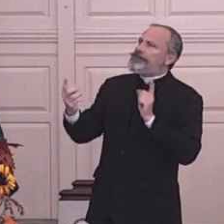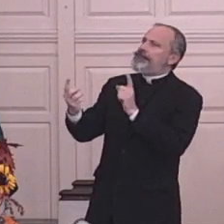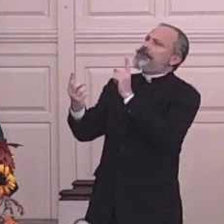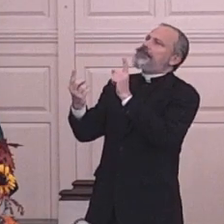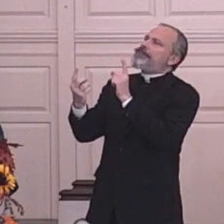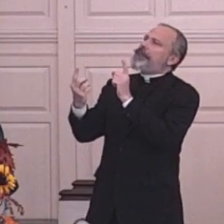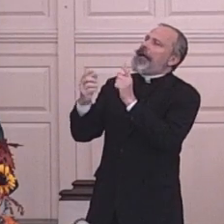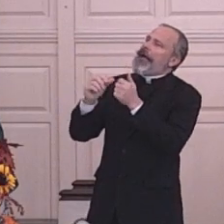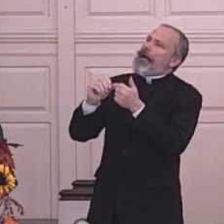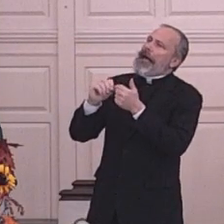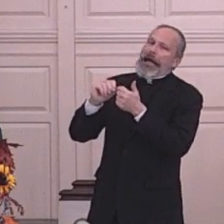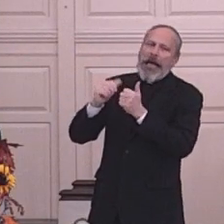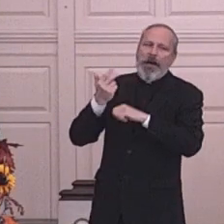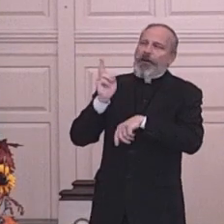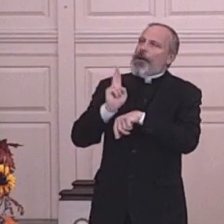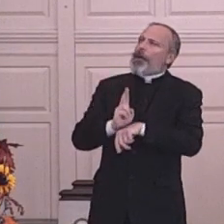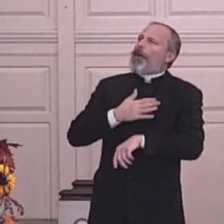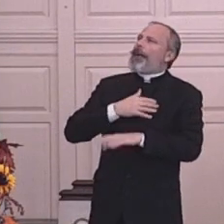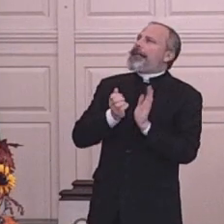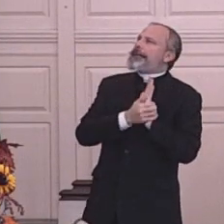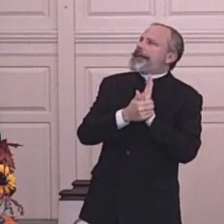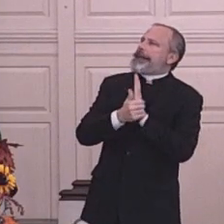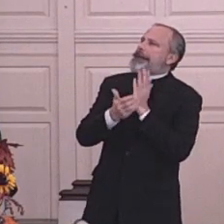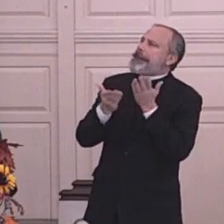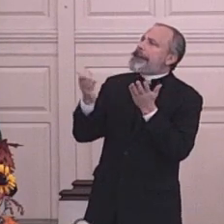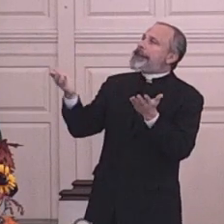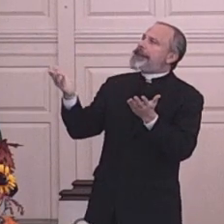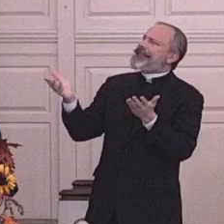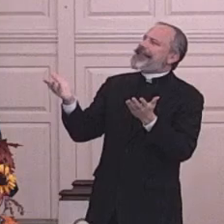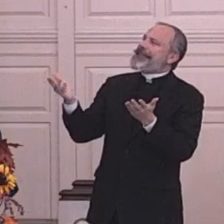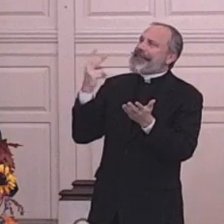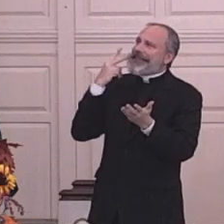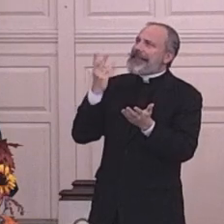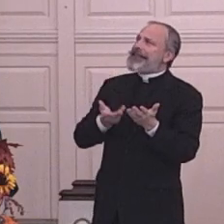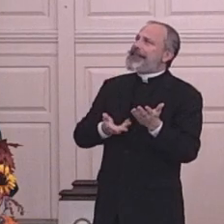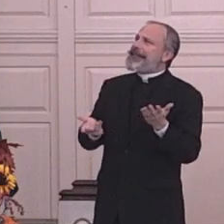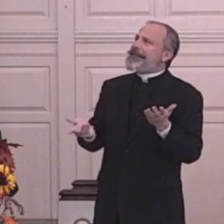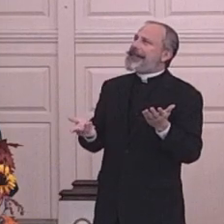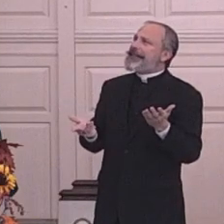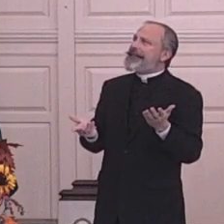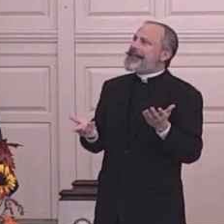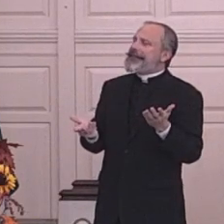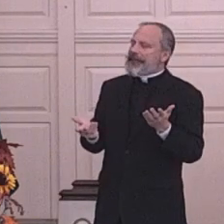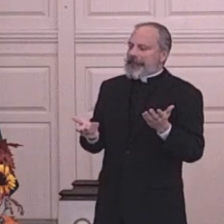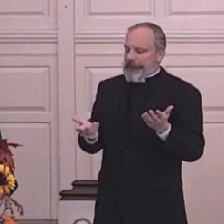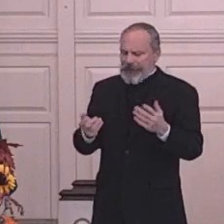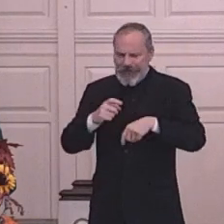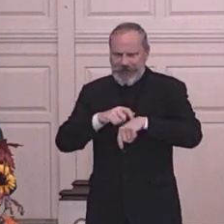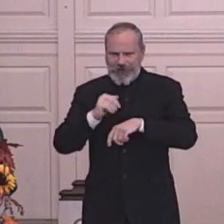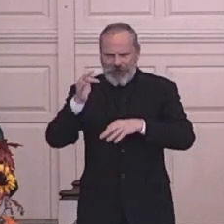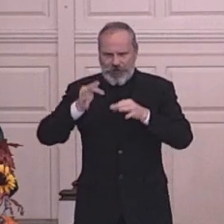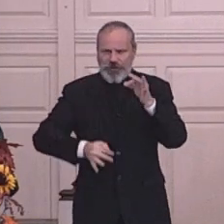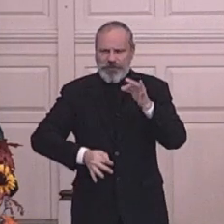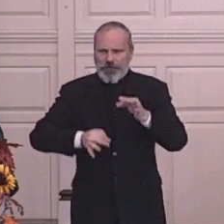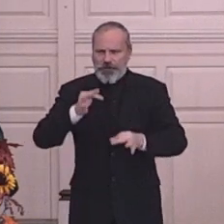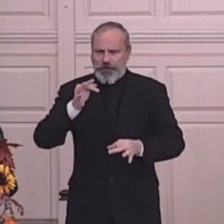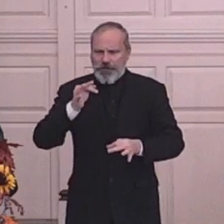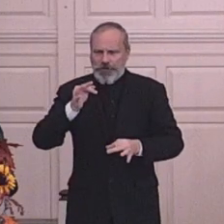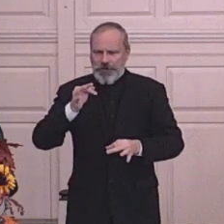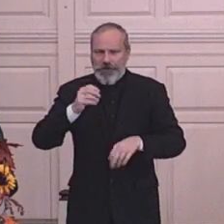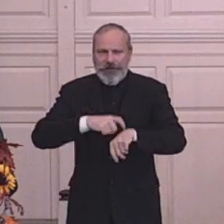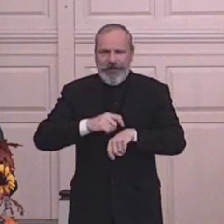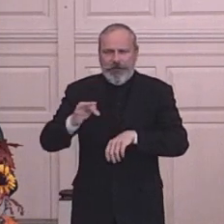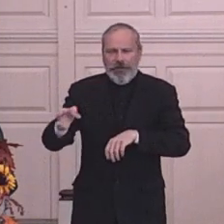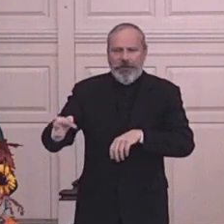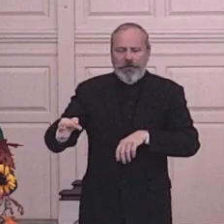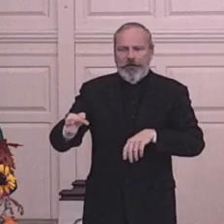well I will have used my talents. the time of judgment, the time